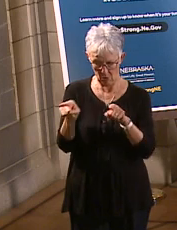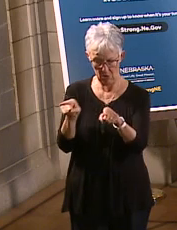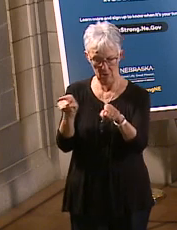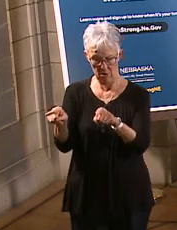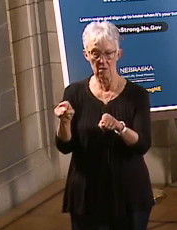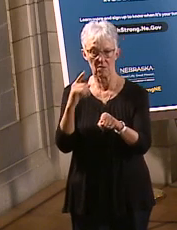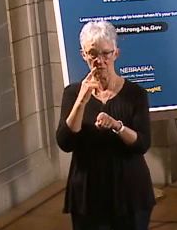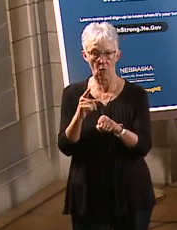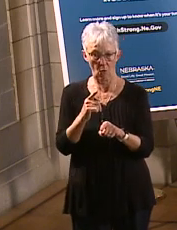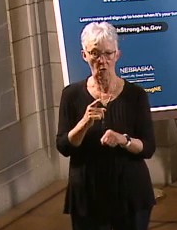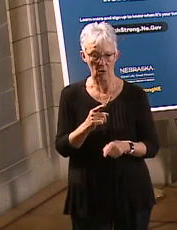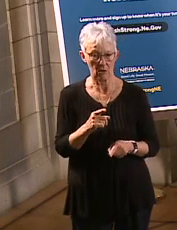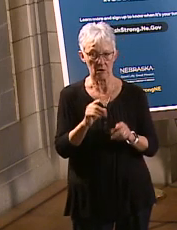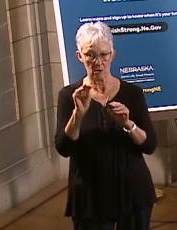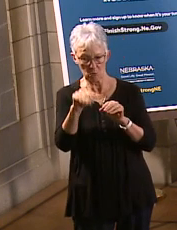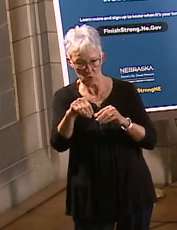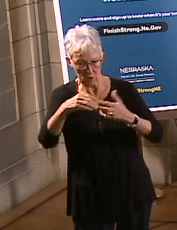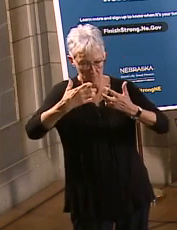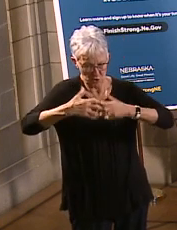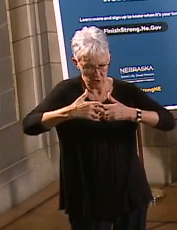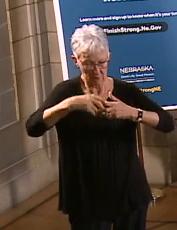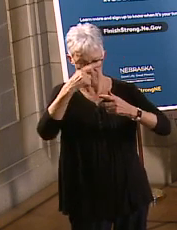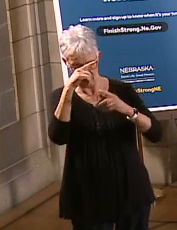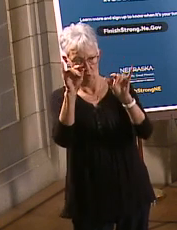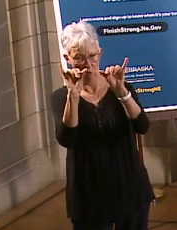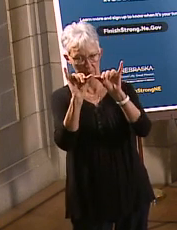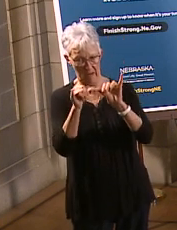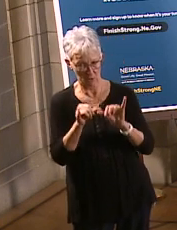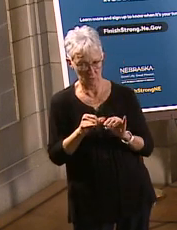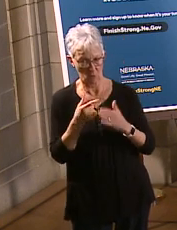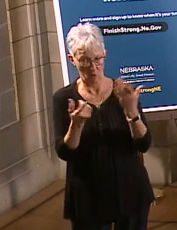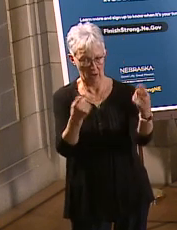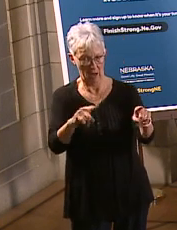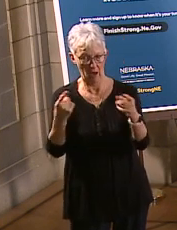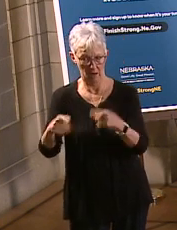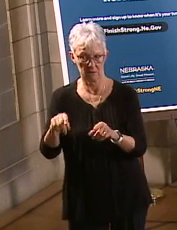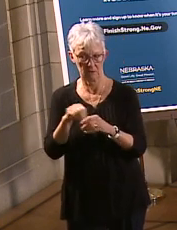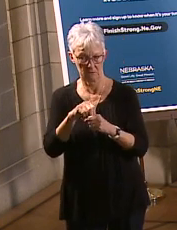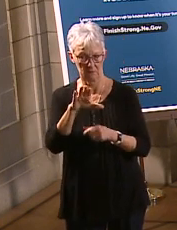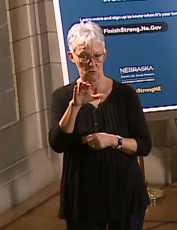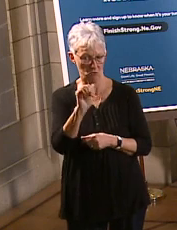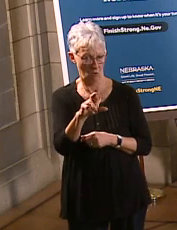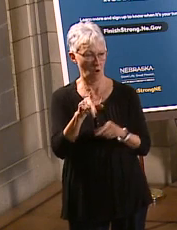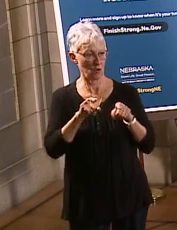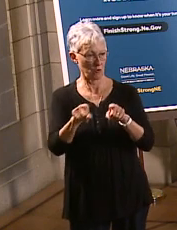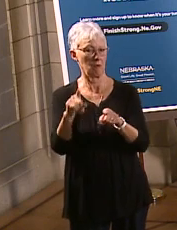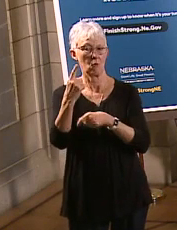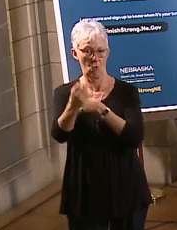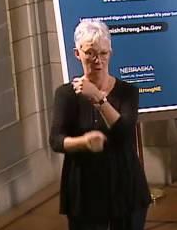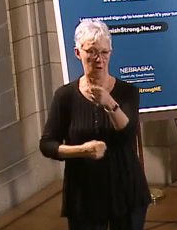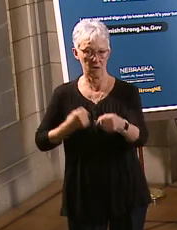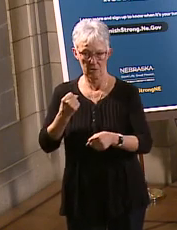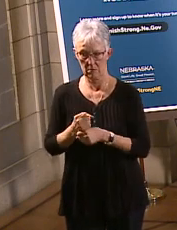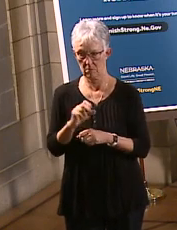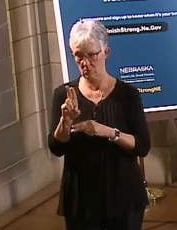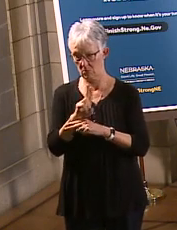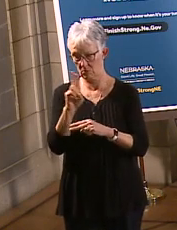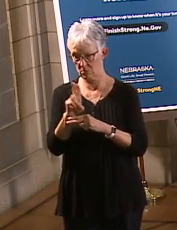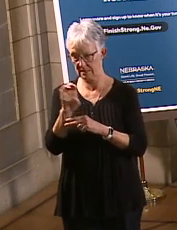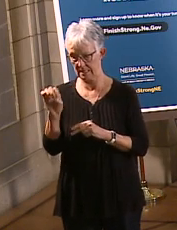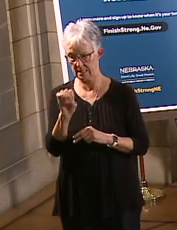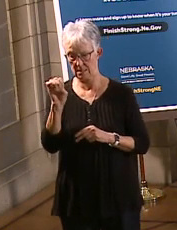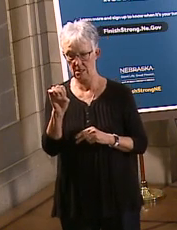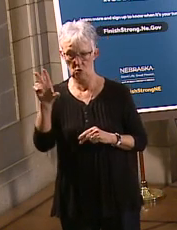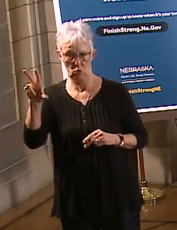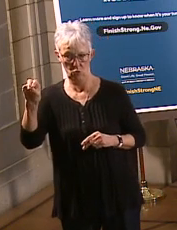put into this project. It was extremely important, and they were great to work with throughout this whole process. And also the University